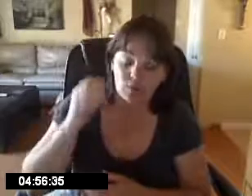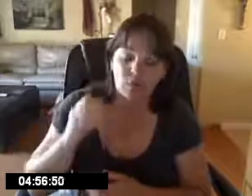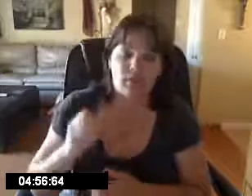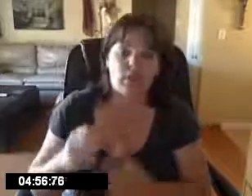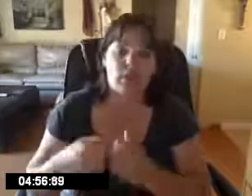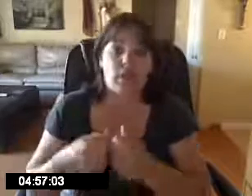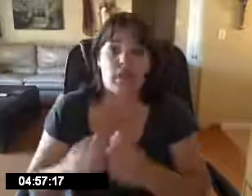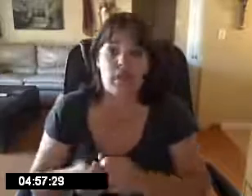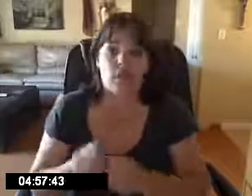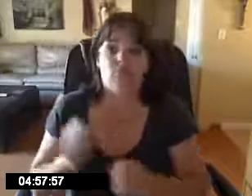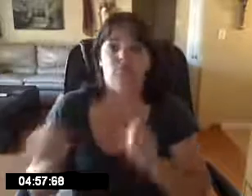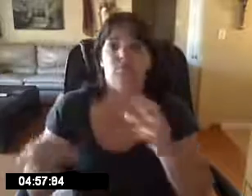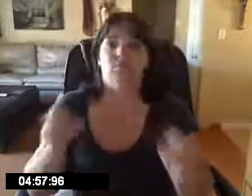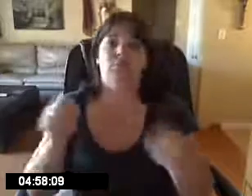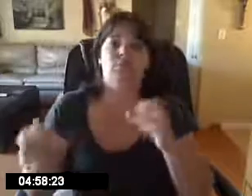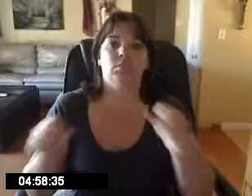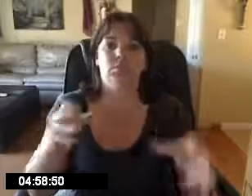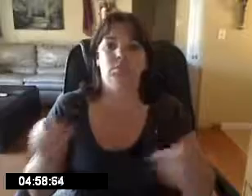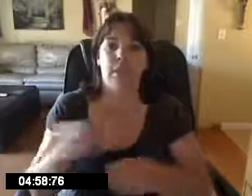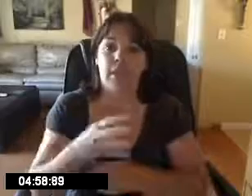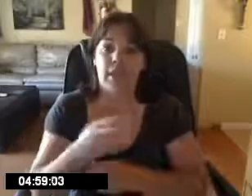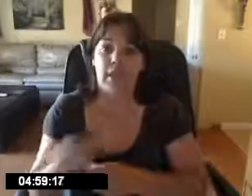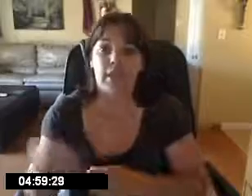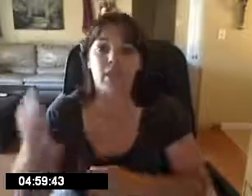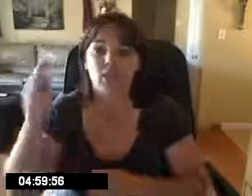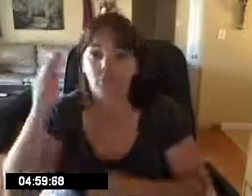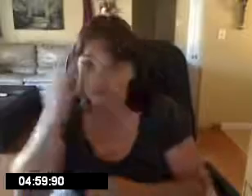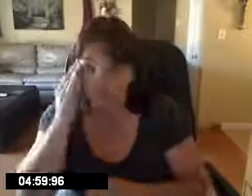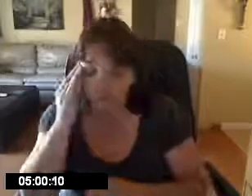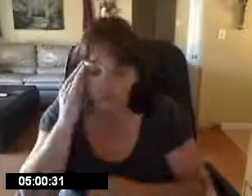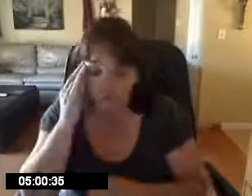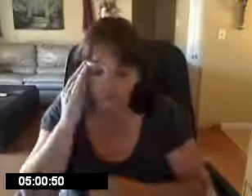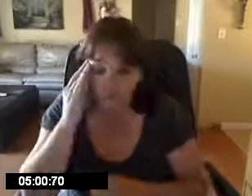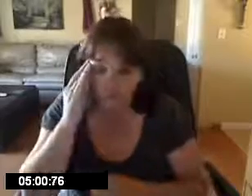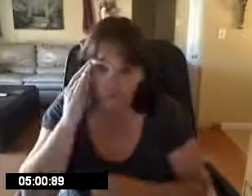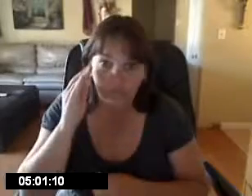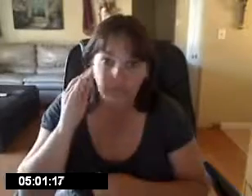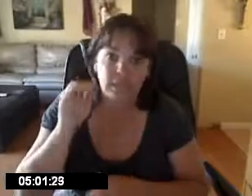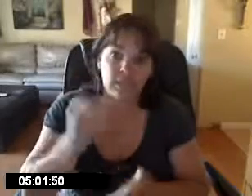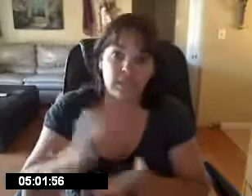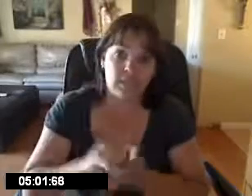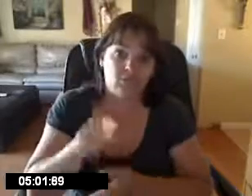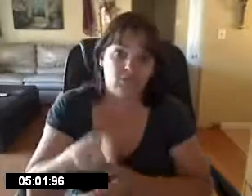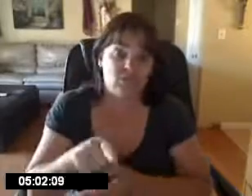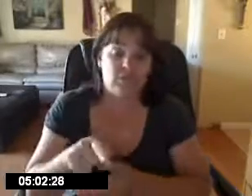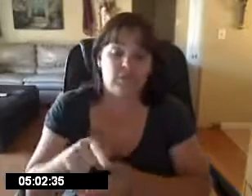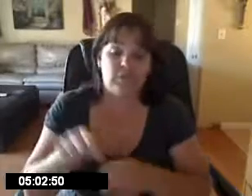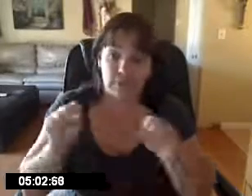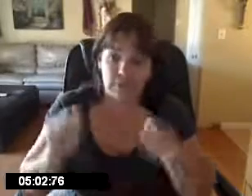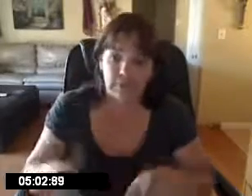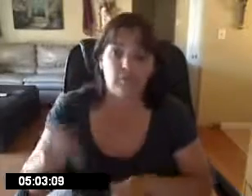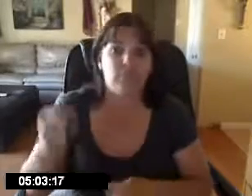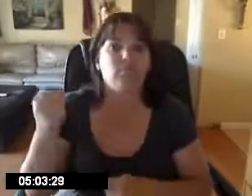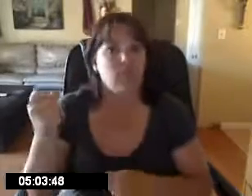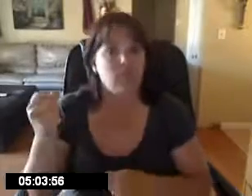it's knowledge that you need to be able to demonstrate that you understand. Not just produce it on your hand, but that you understand it and could explain